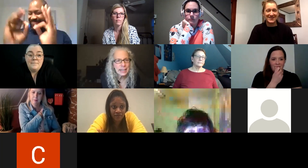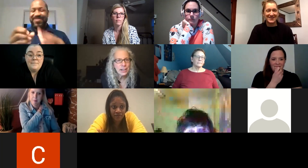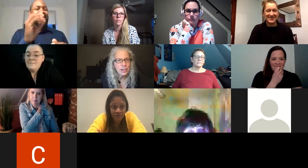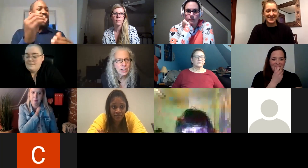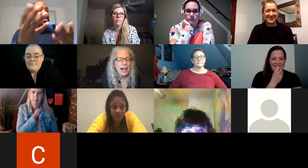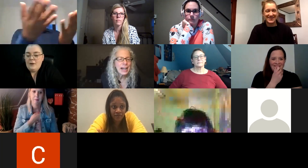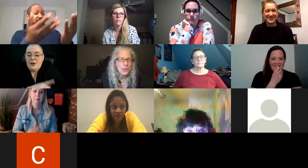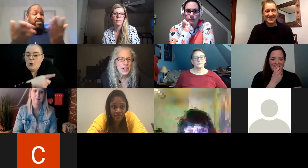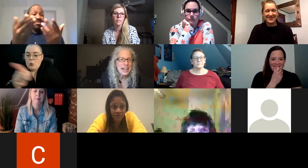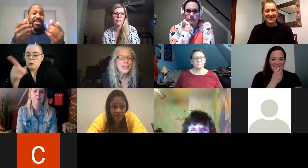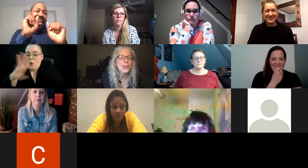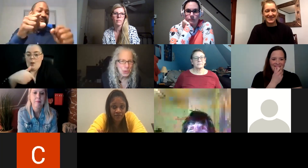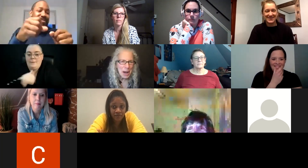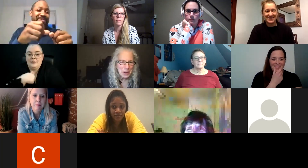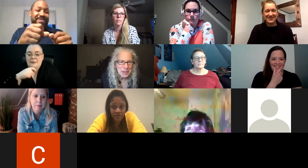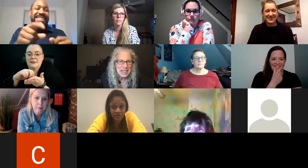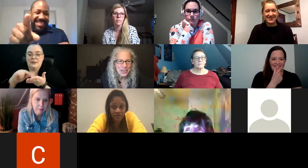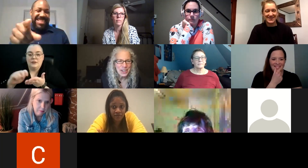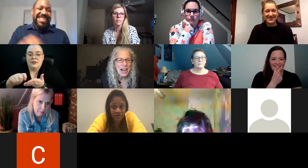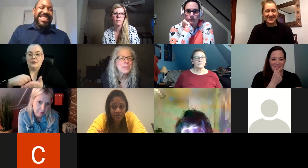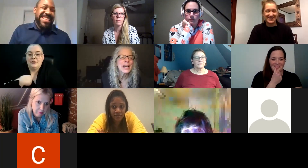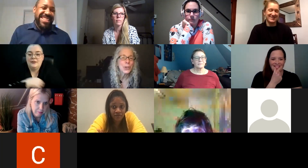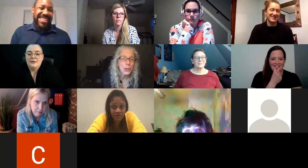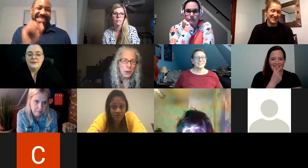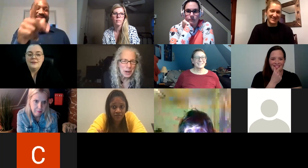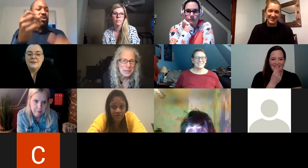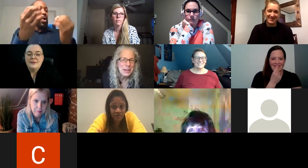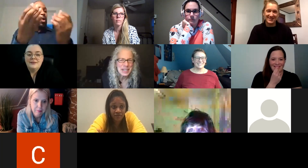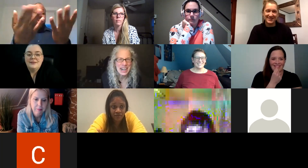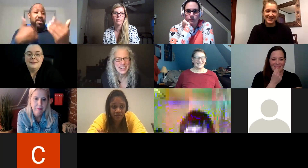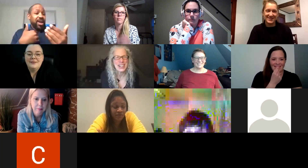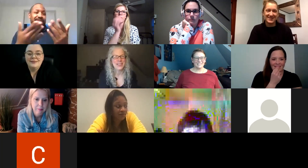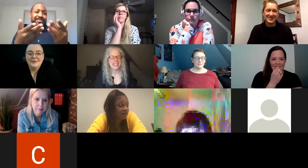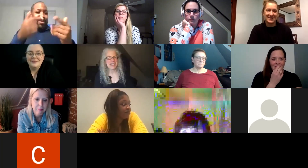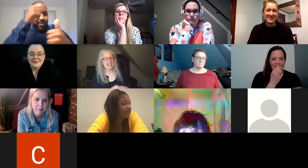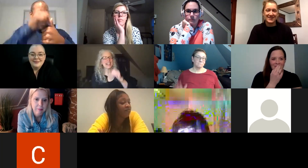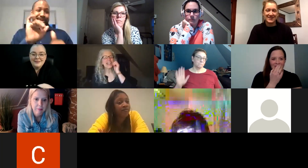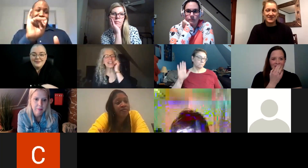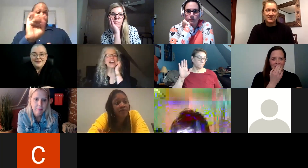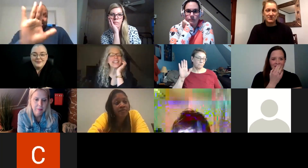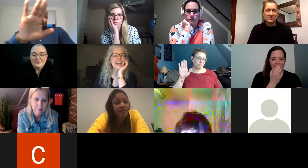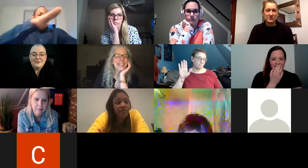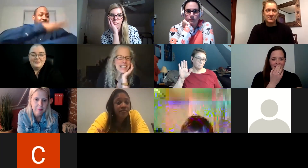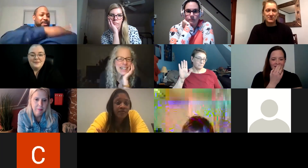hear. I know, Rain, you do not want to be secretary. I'm saying you don't want me to be secretary, Rain's saying. Yes, I understand.